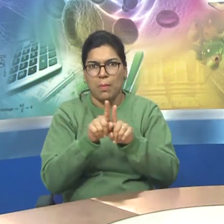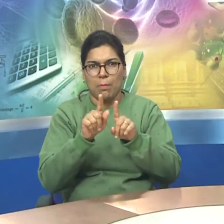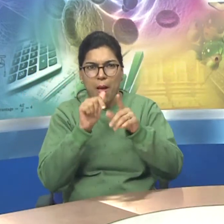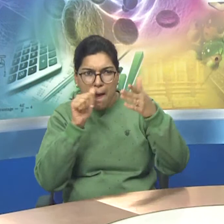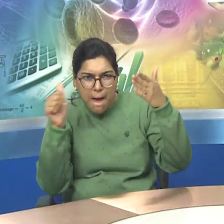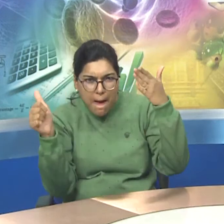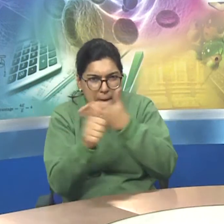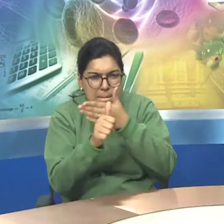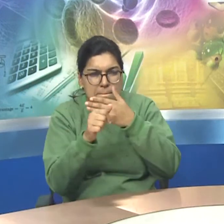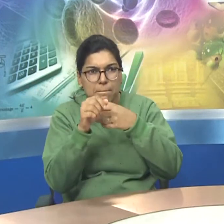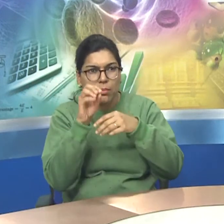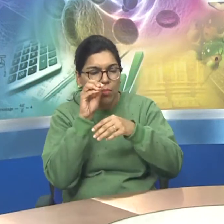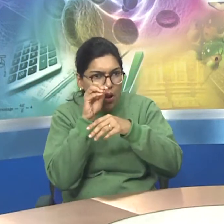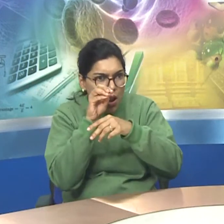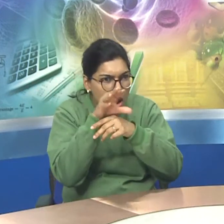in broad daylight.